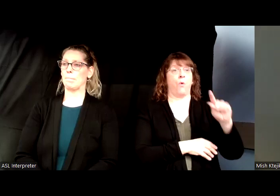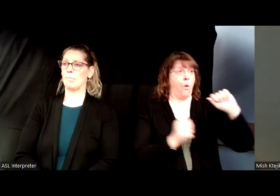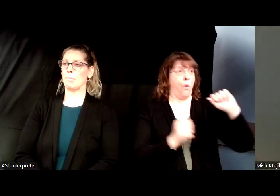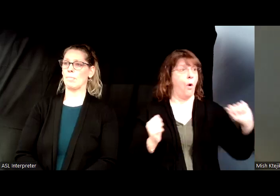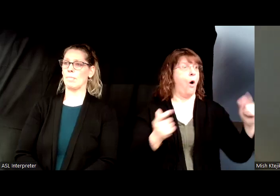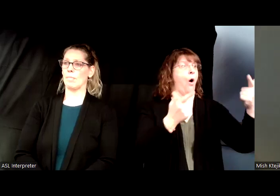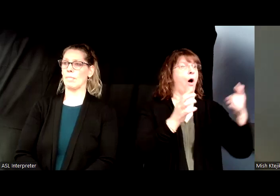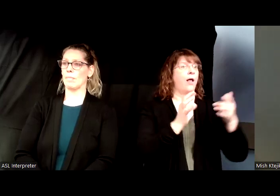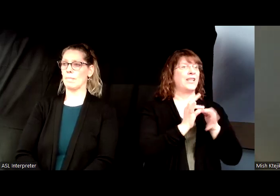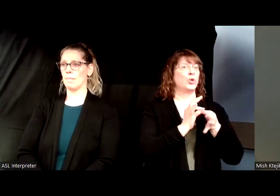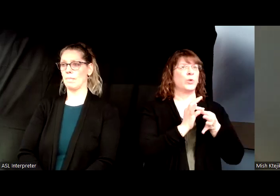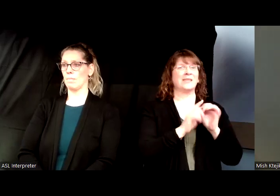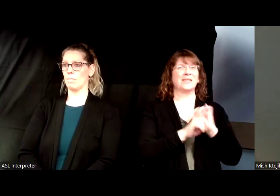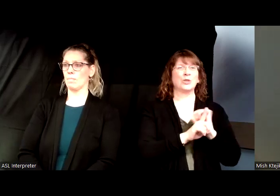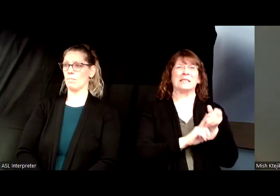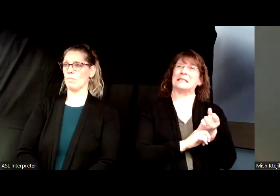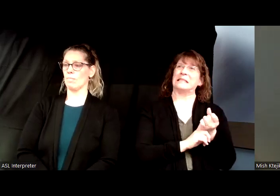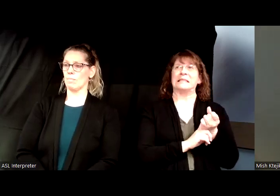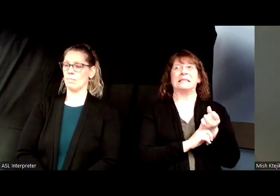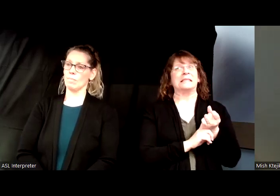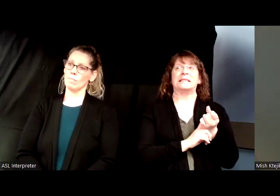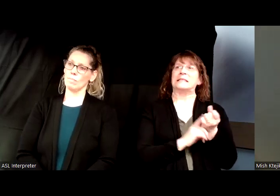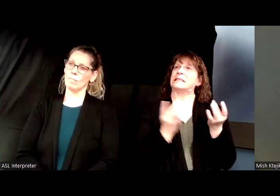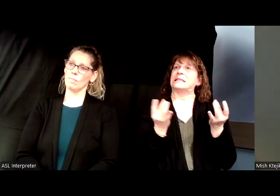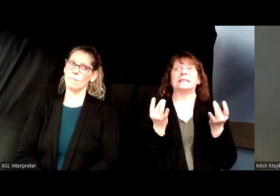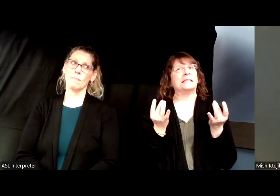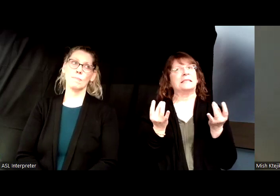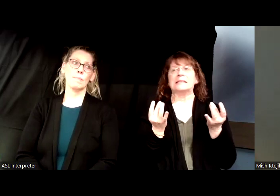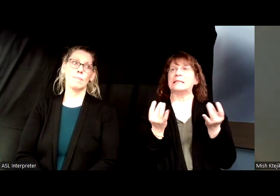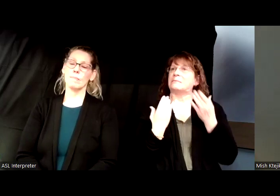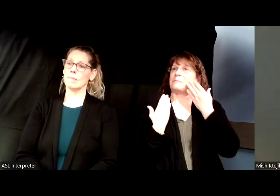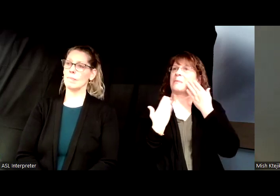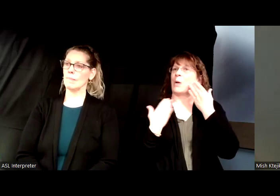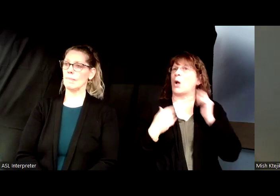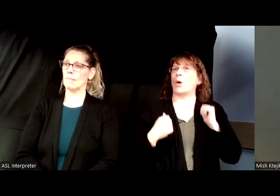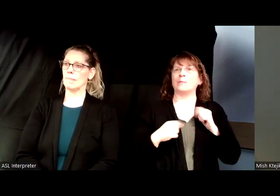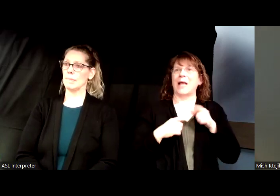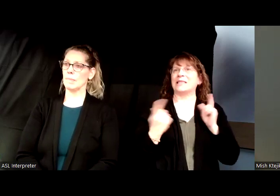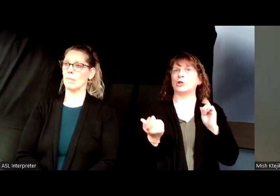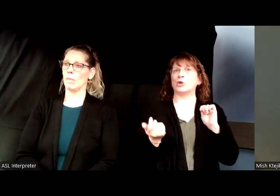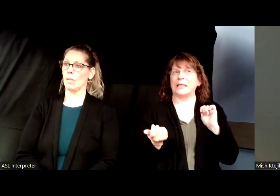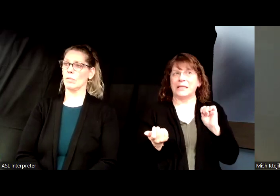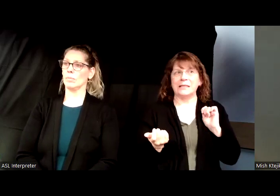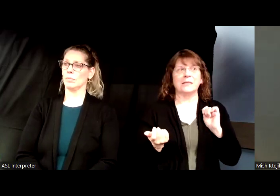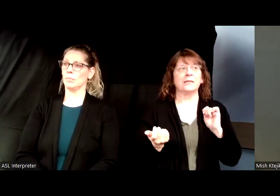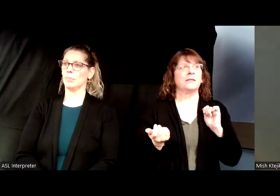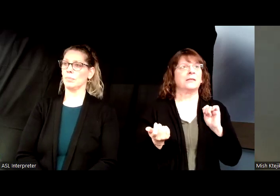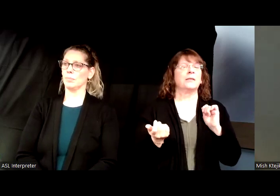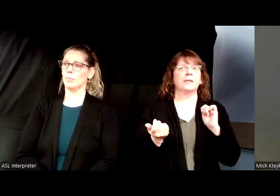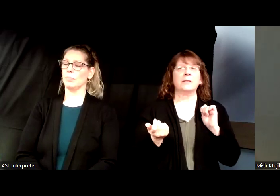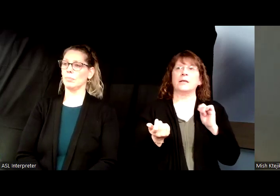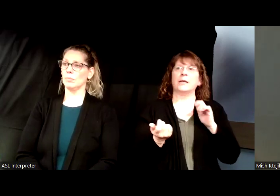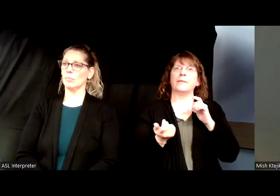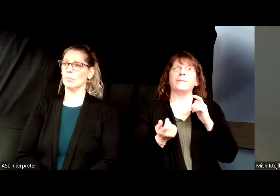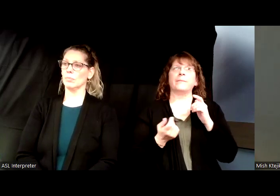the EIPA for all interpreters seeing situations seems a little tricky for me. I don't know. I kind of disagree with